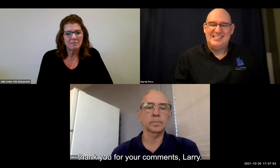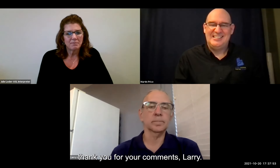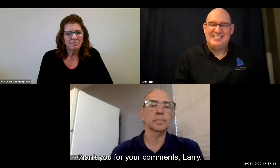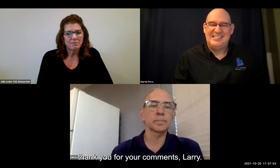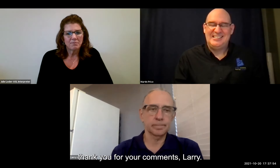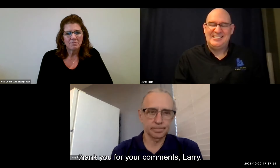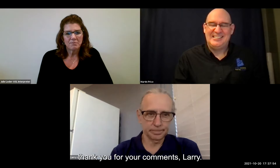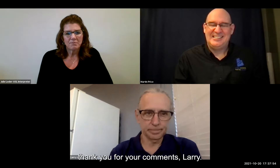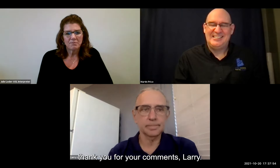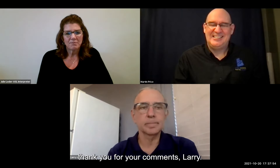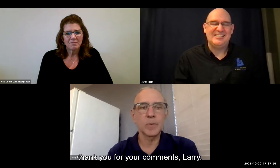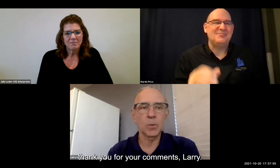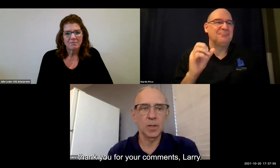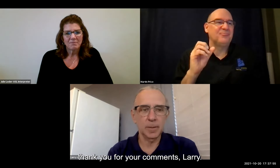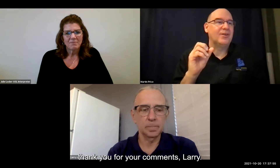Larry.